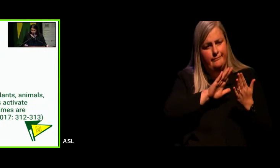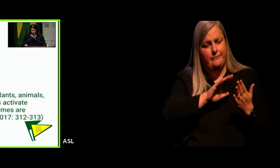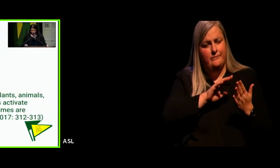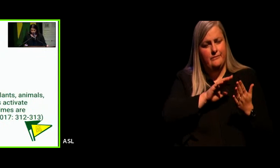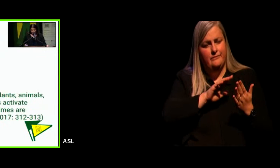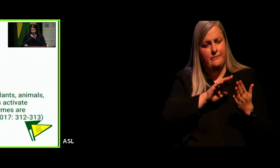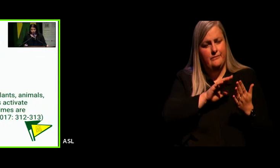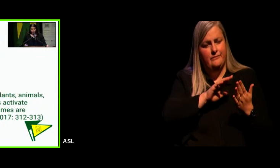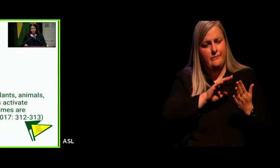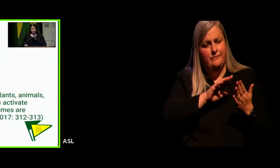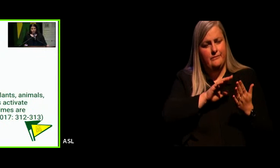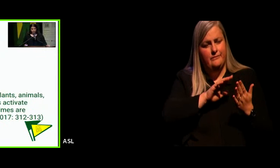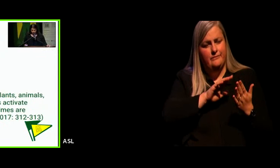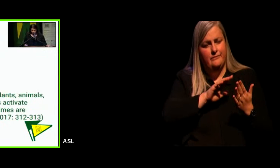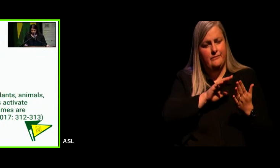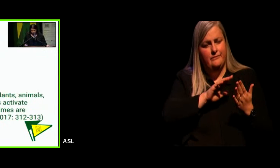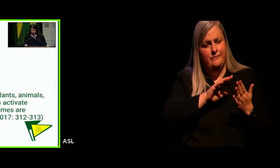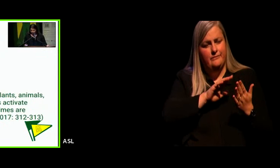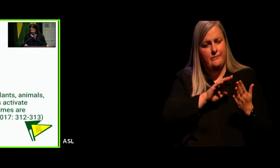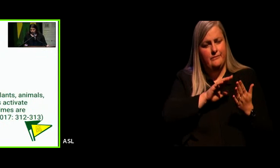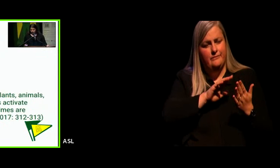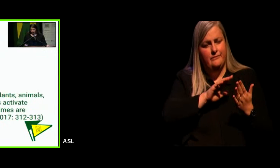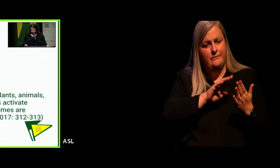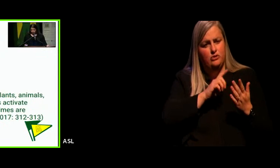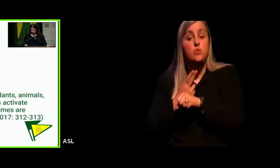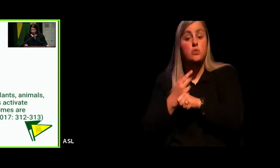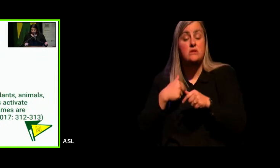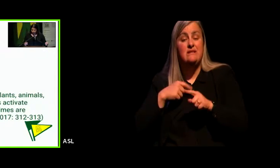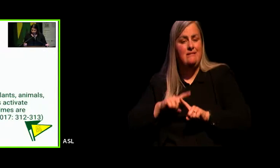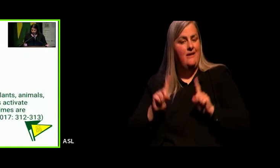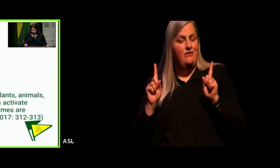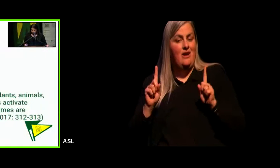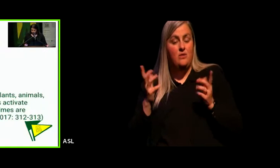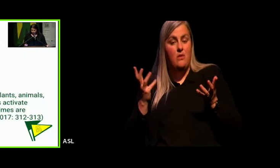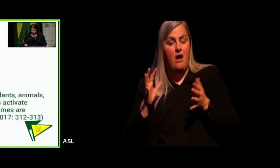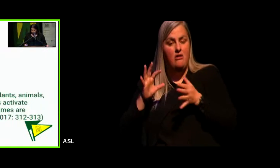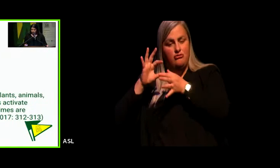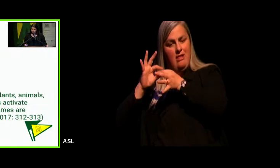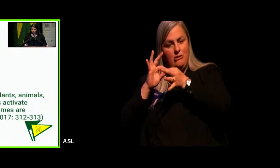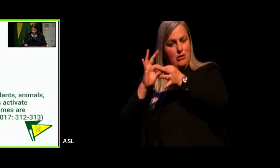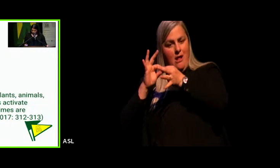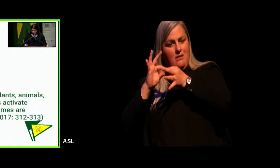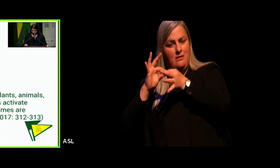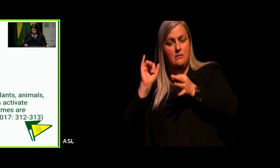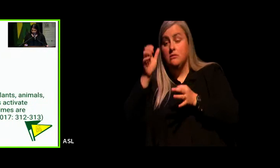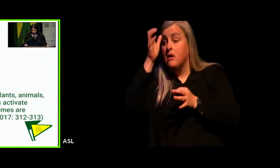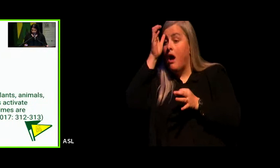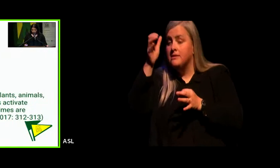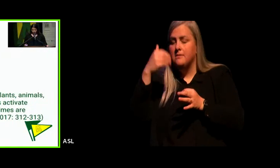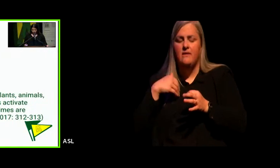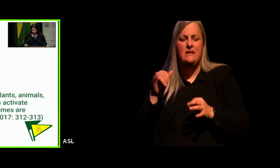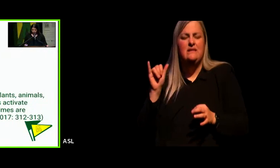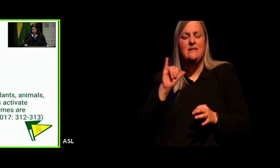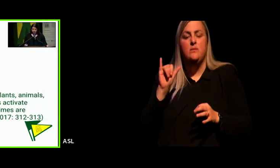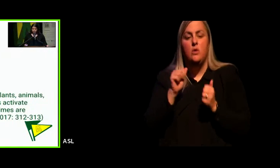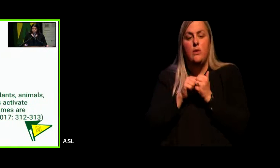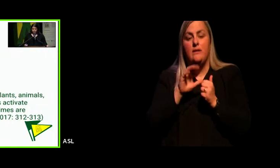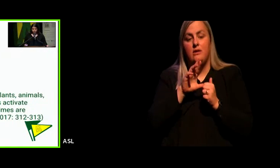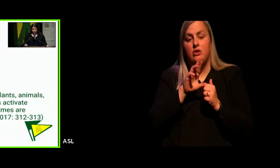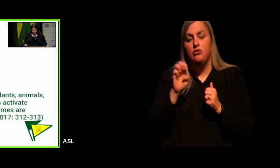I'm approaching the environment using relationality, which is a concept that shares many similarities with the Cree and